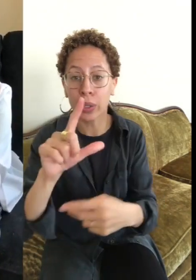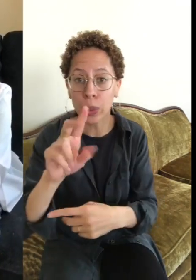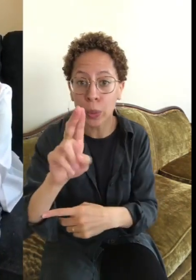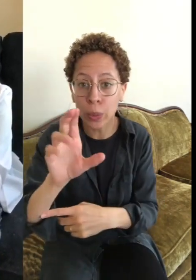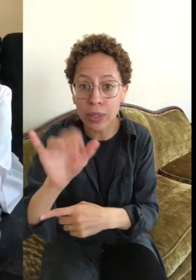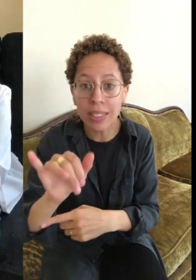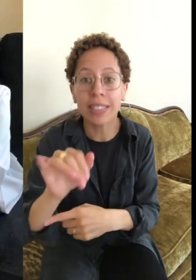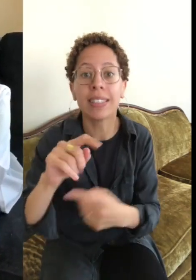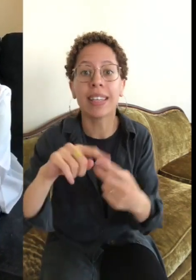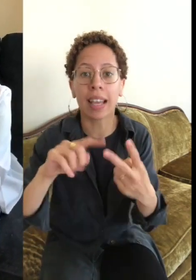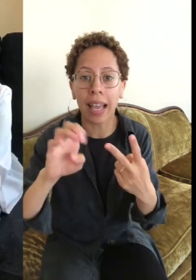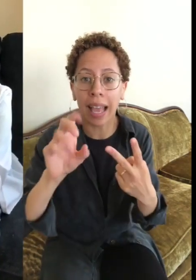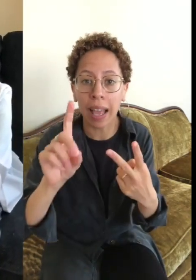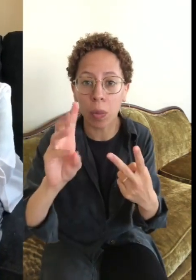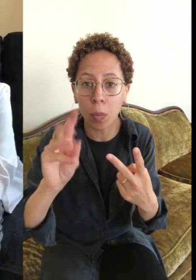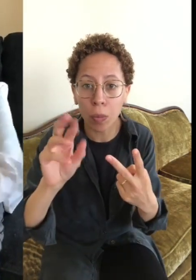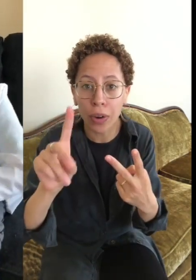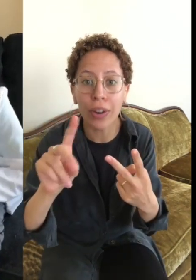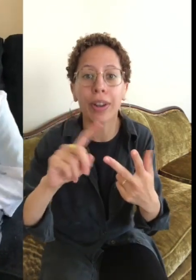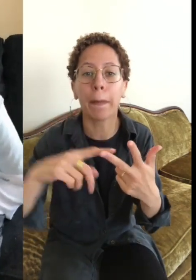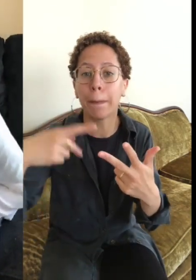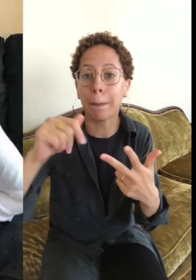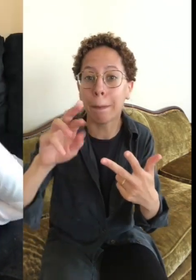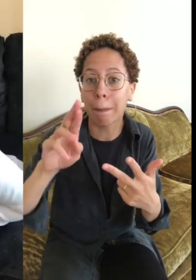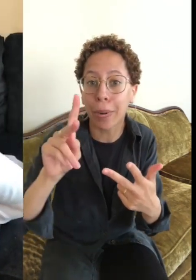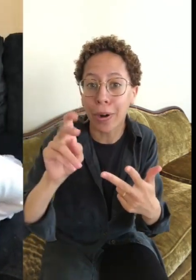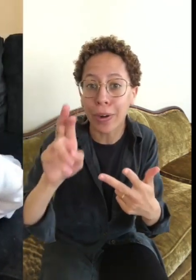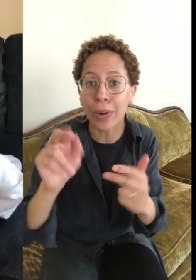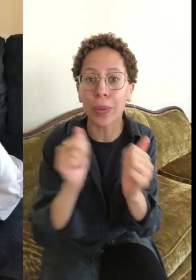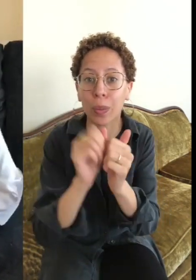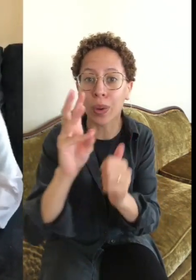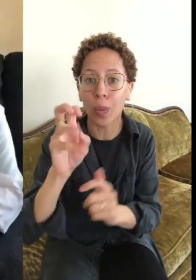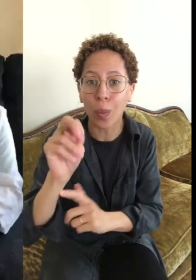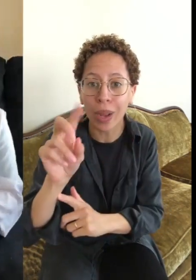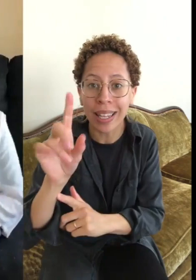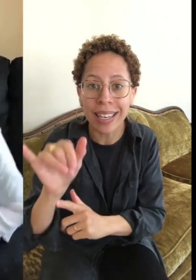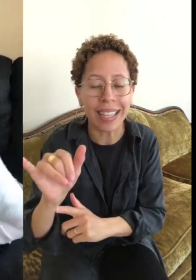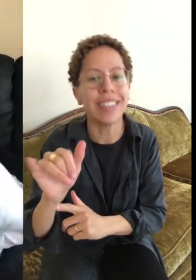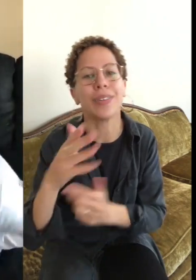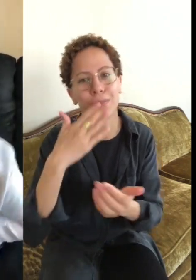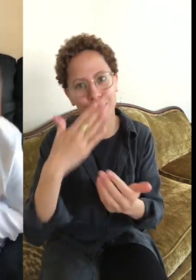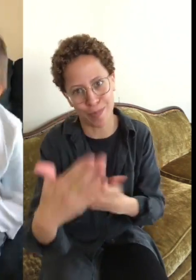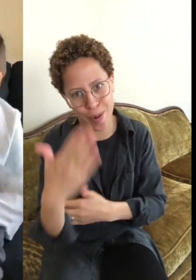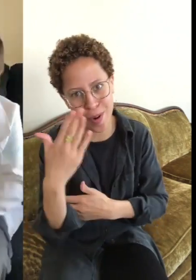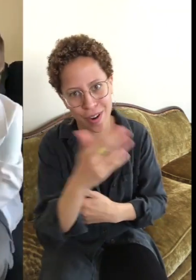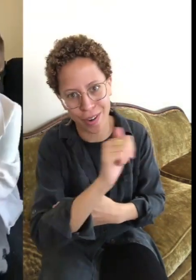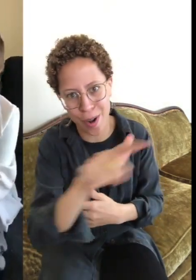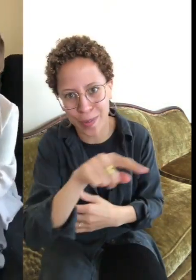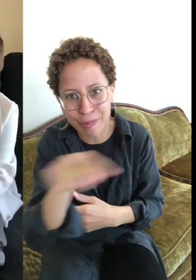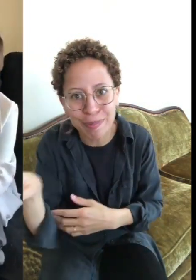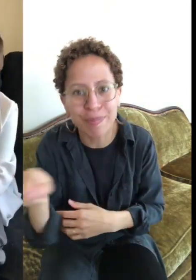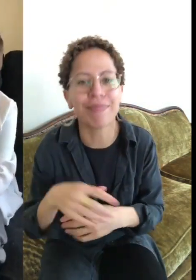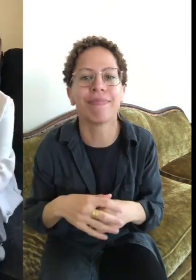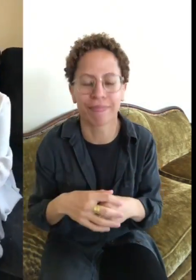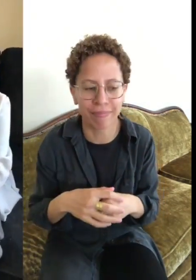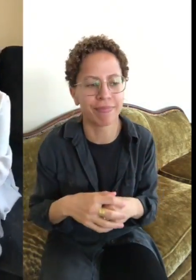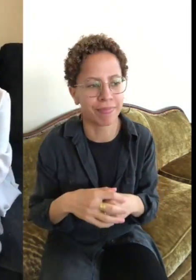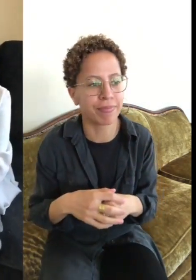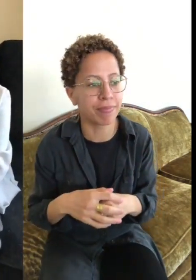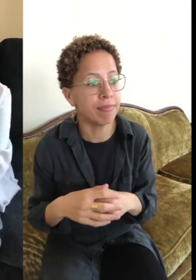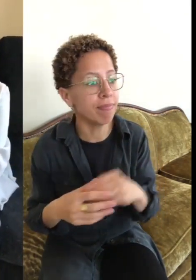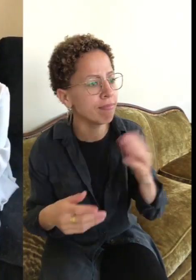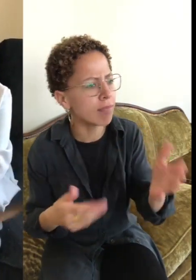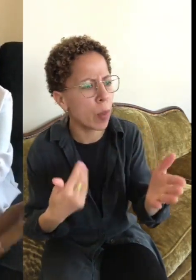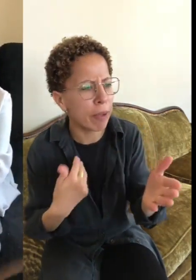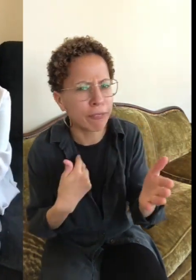watching. Parker's watching with Wendy. We have lots of viewers right now. So a big good morning to everybody. Okay, what do you have